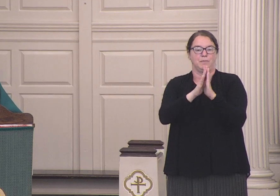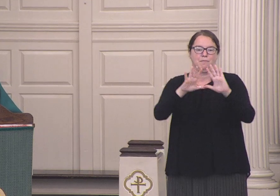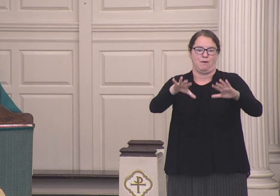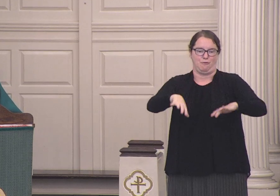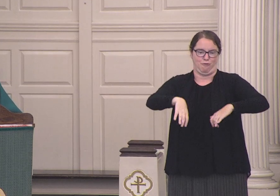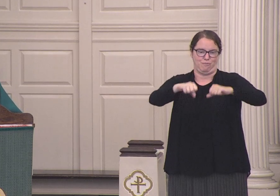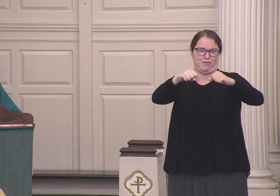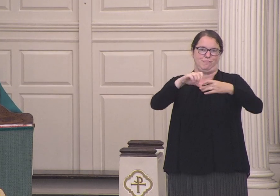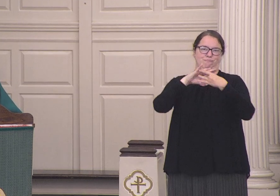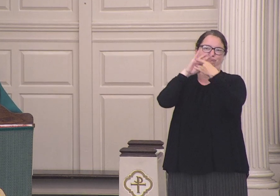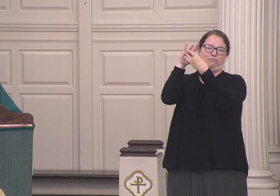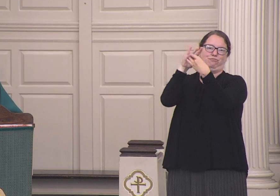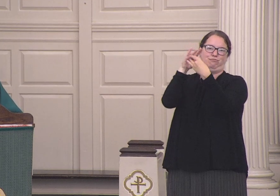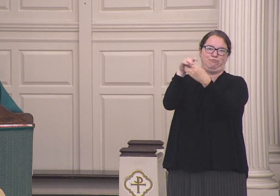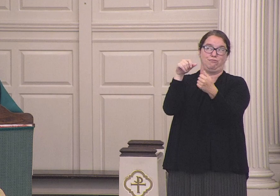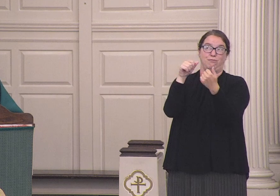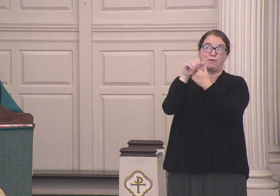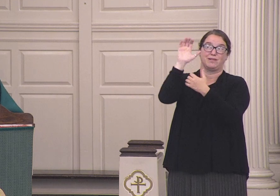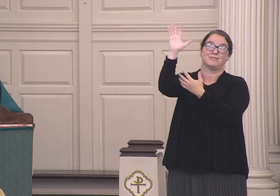will.